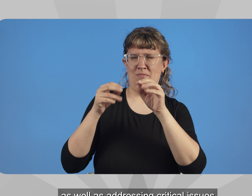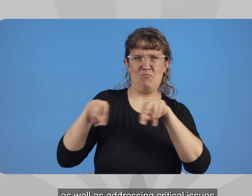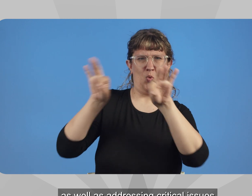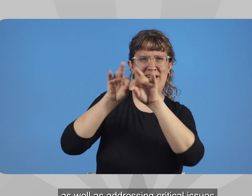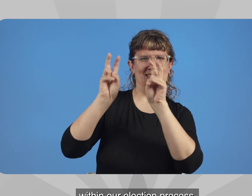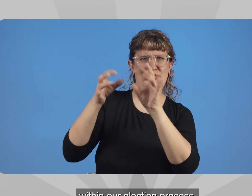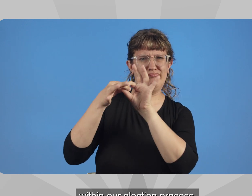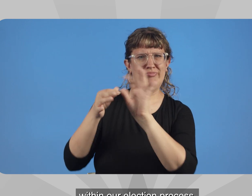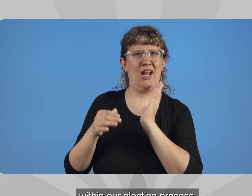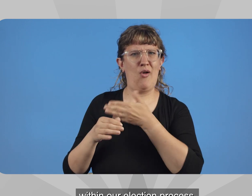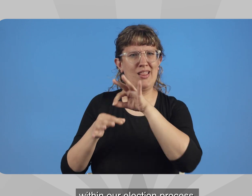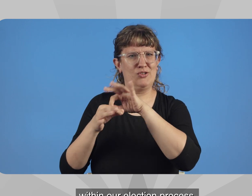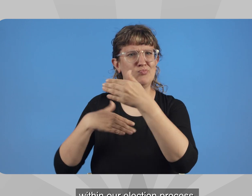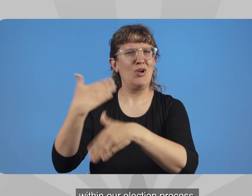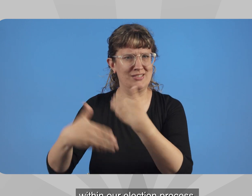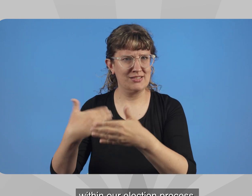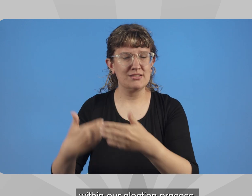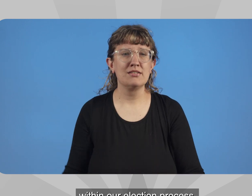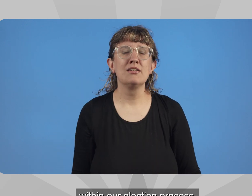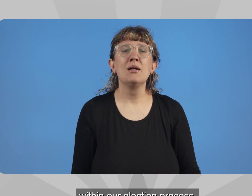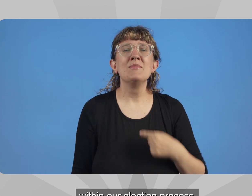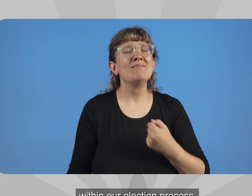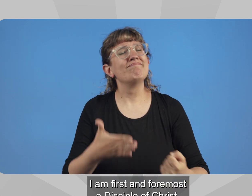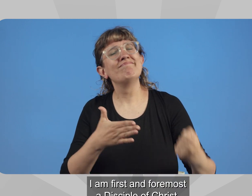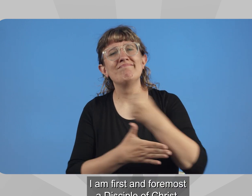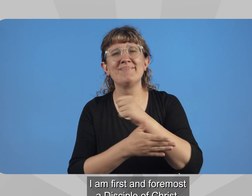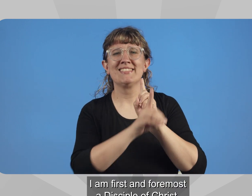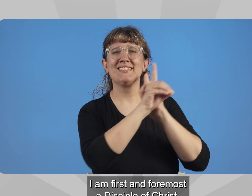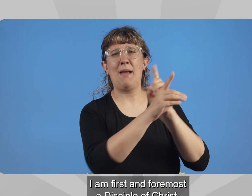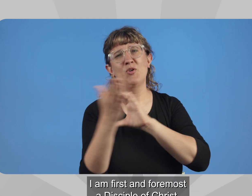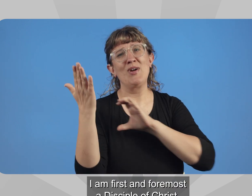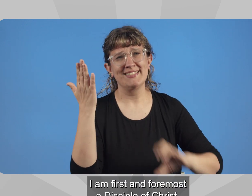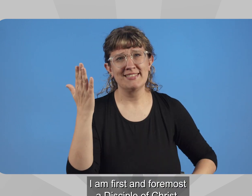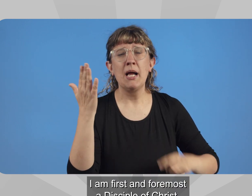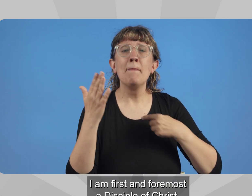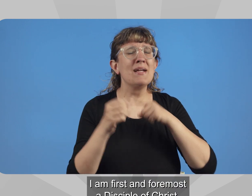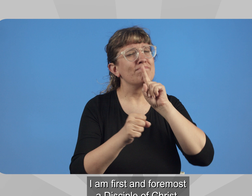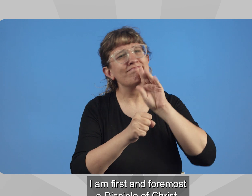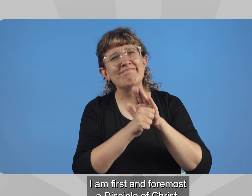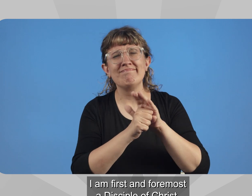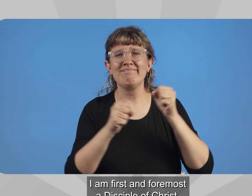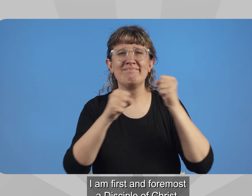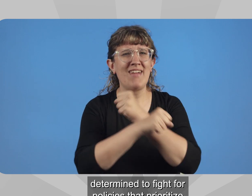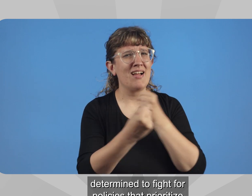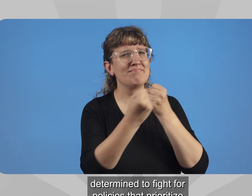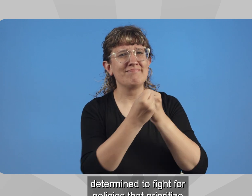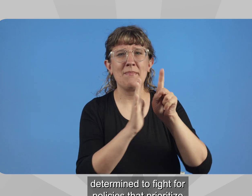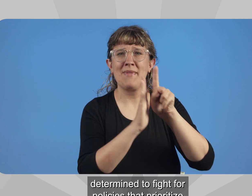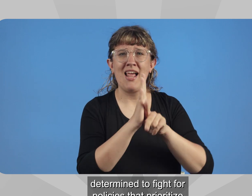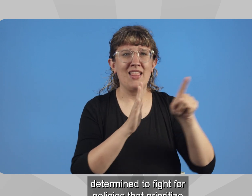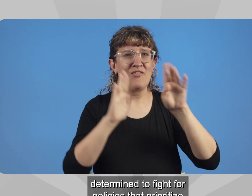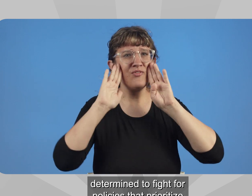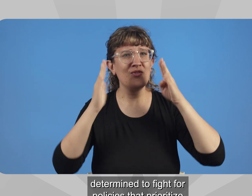addressing critical issues within our election process. I am first and foremost a disciple of Christ, determined